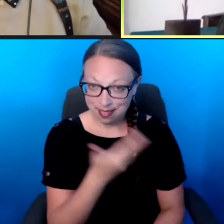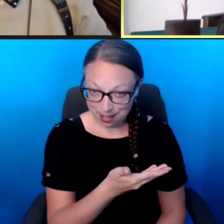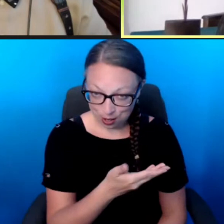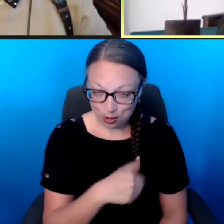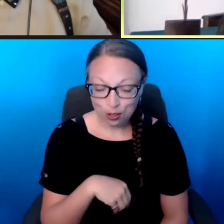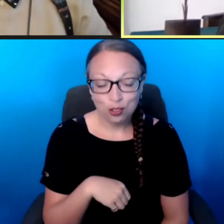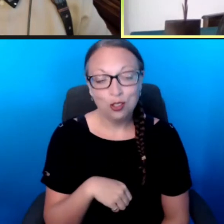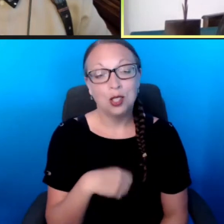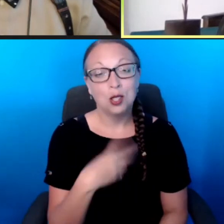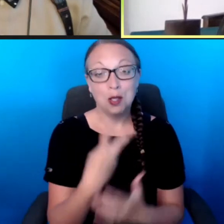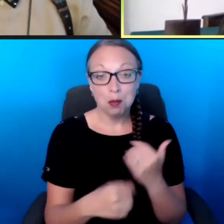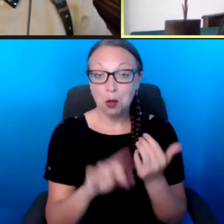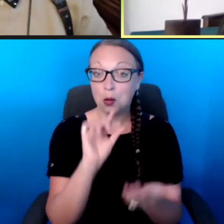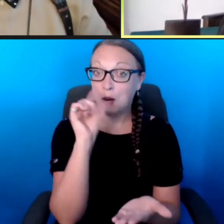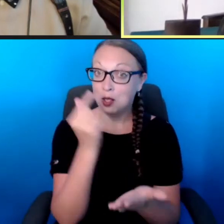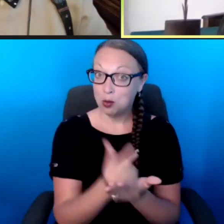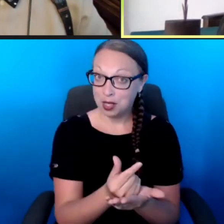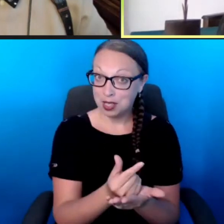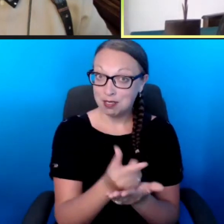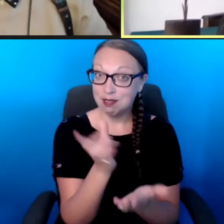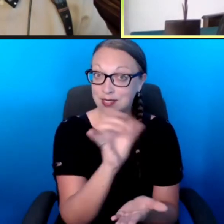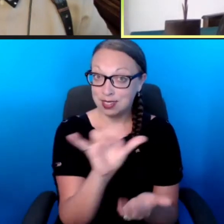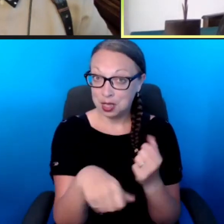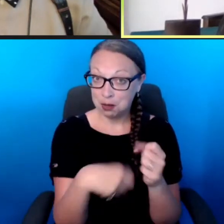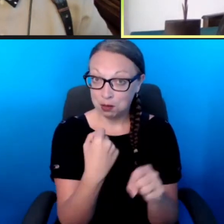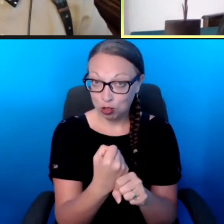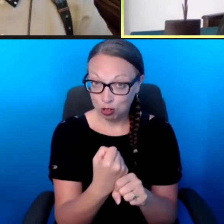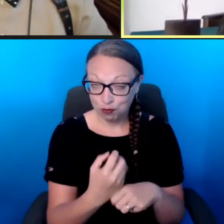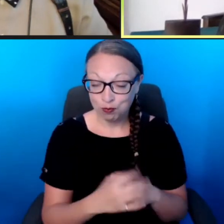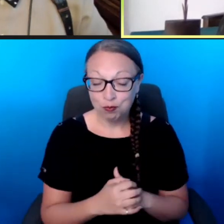both graduated in the same year. And